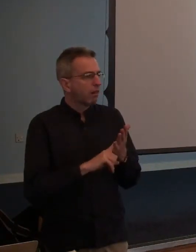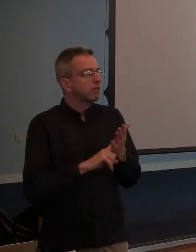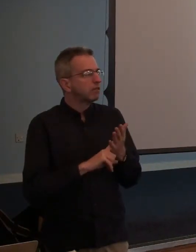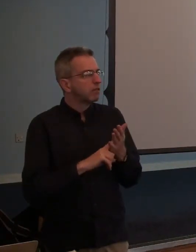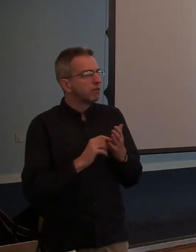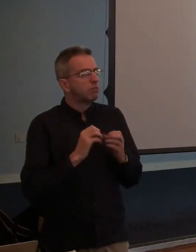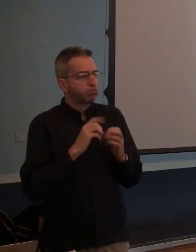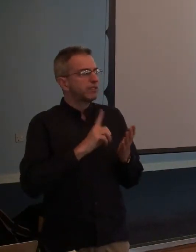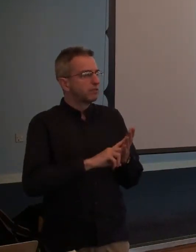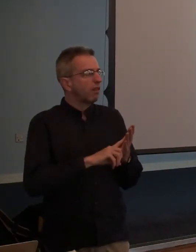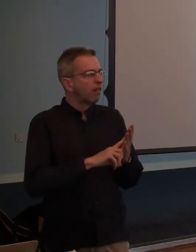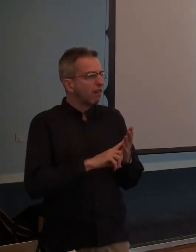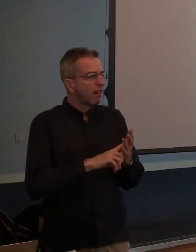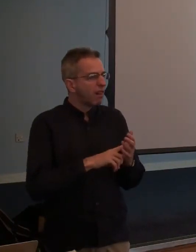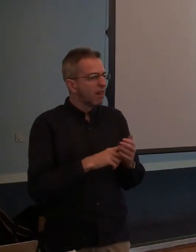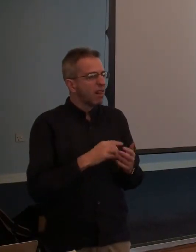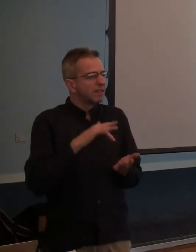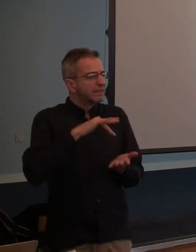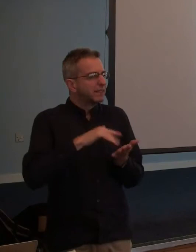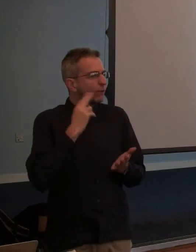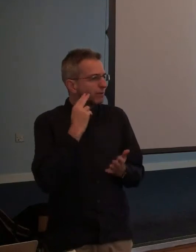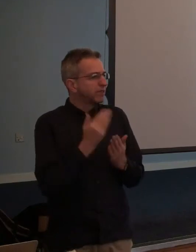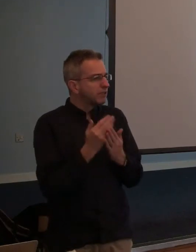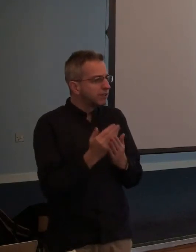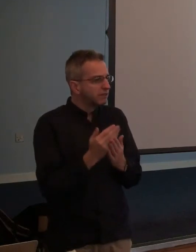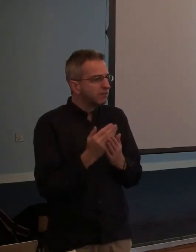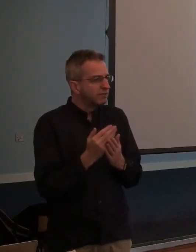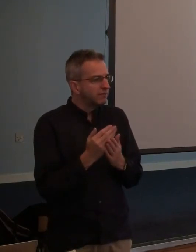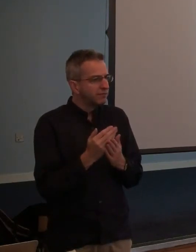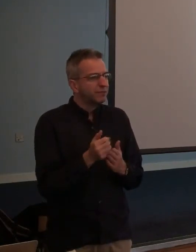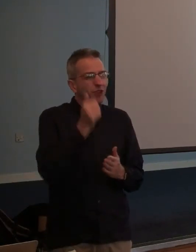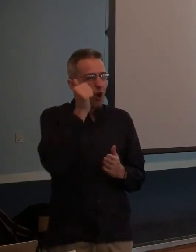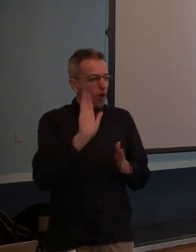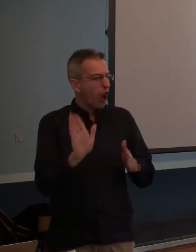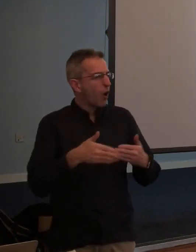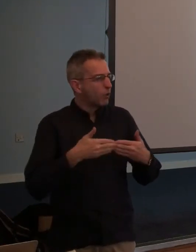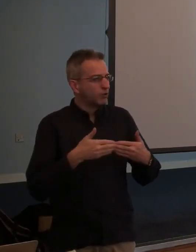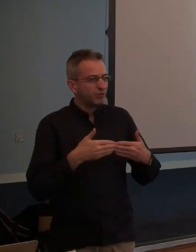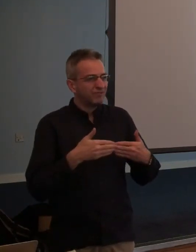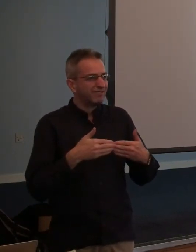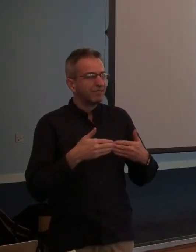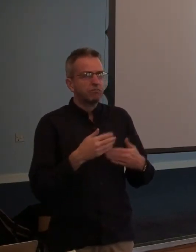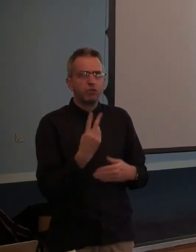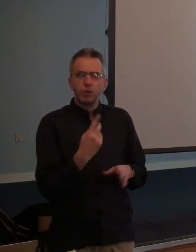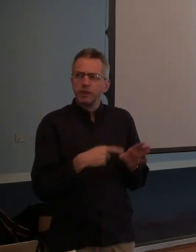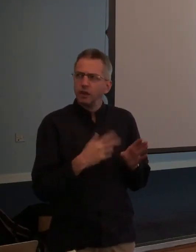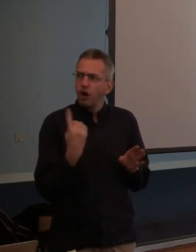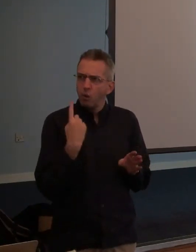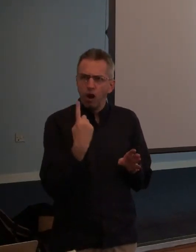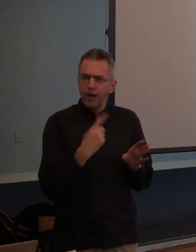this project was started at Bristol University, the Centre for Deaf Studies, which is based there. You know, unfortunately, I think it's